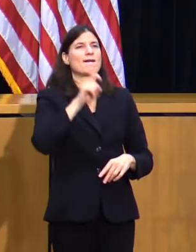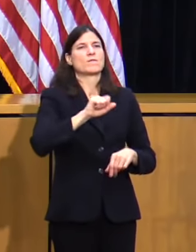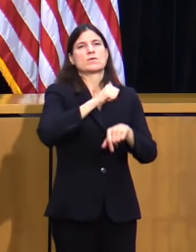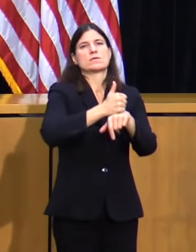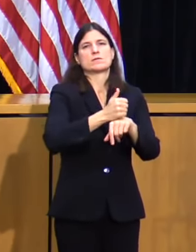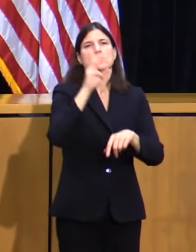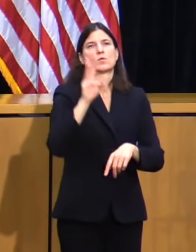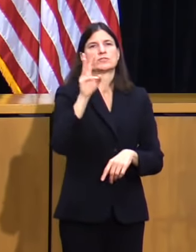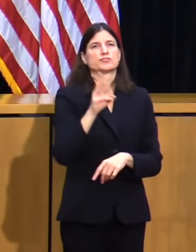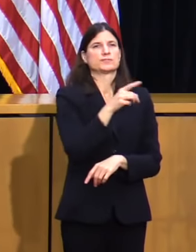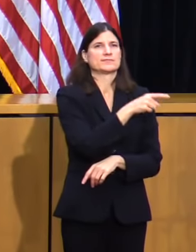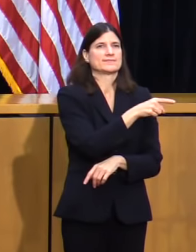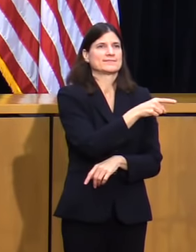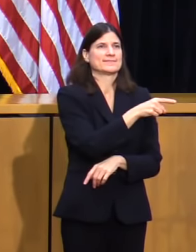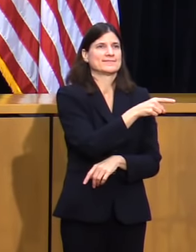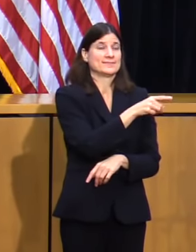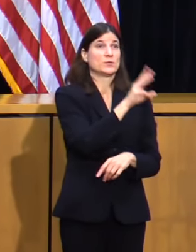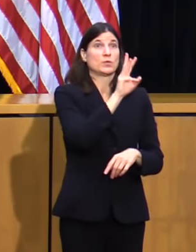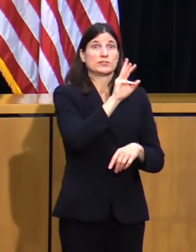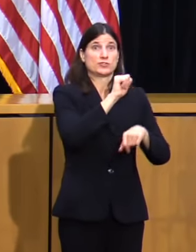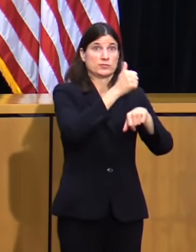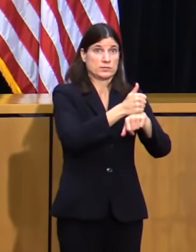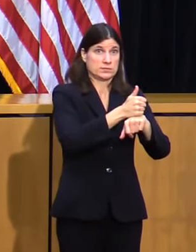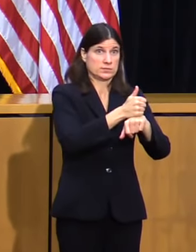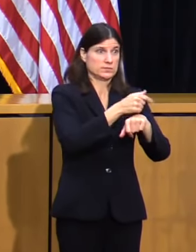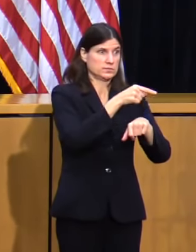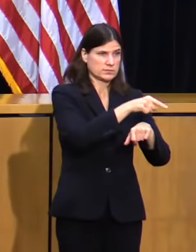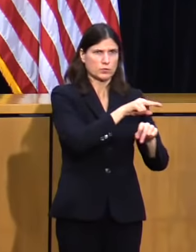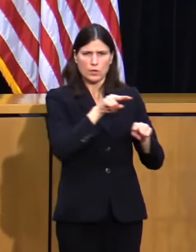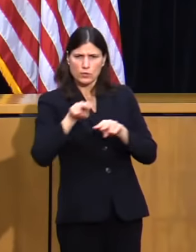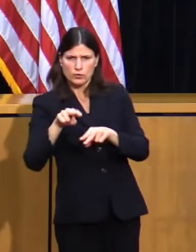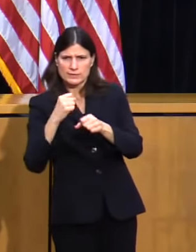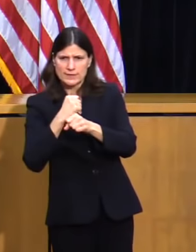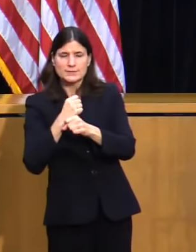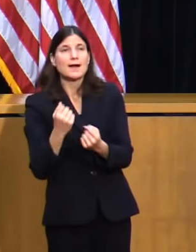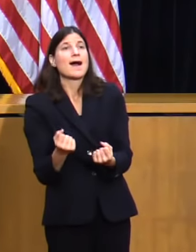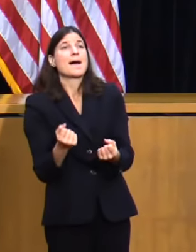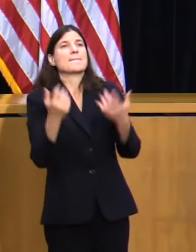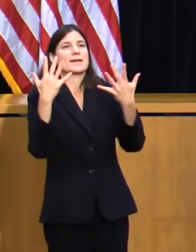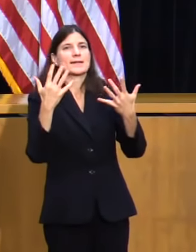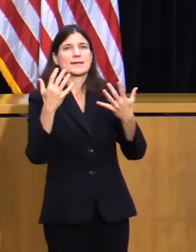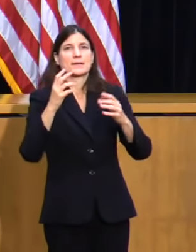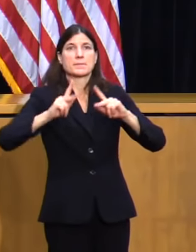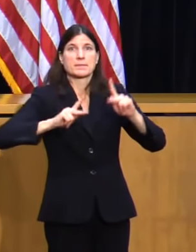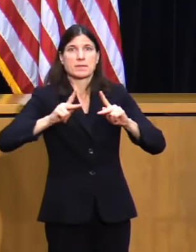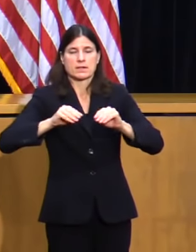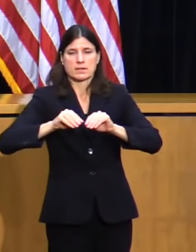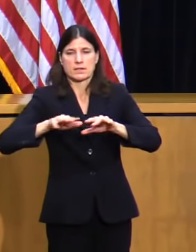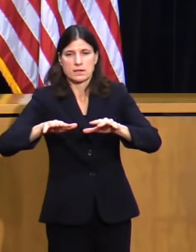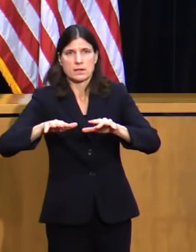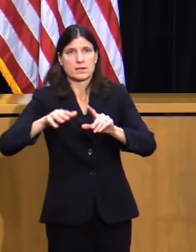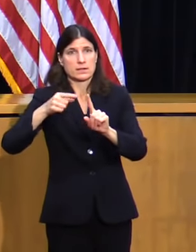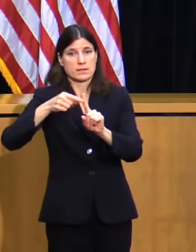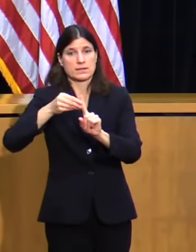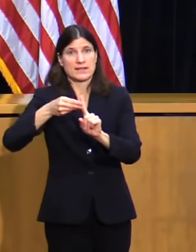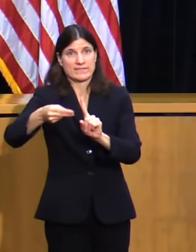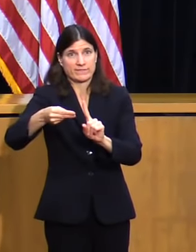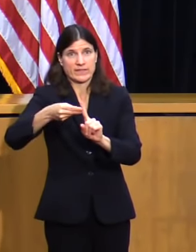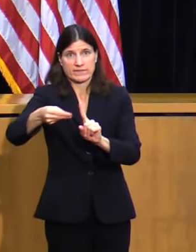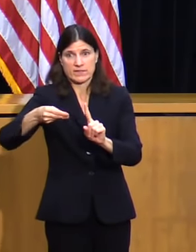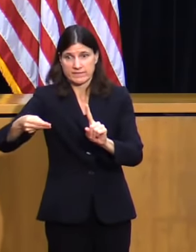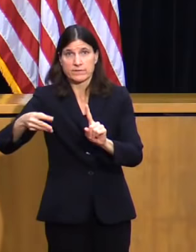Last time we had to be up and running in 8 days. This time, because that transmission rate is lower, because most people are